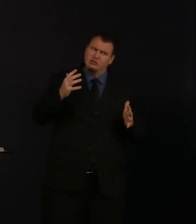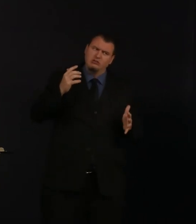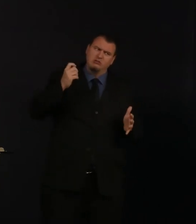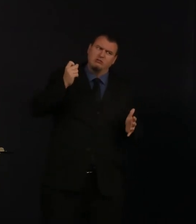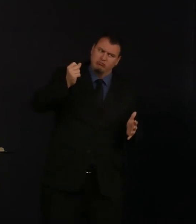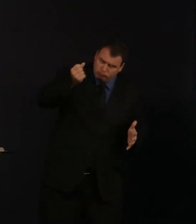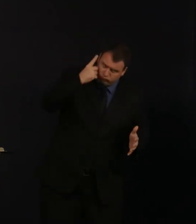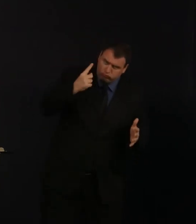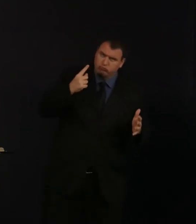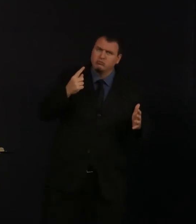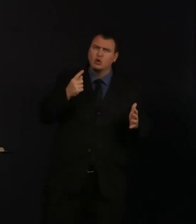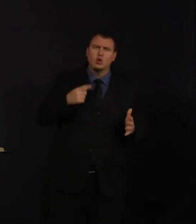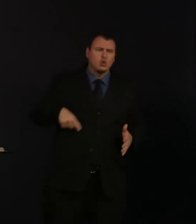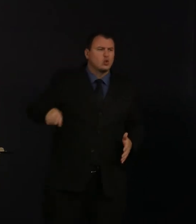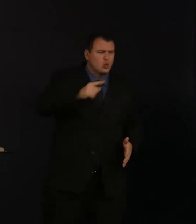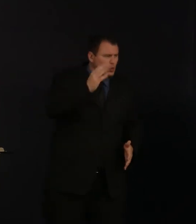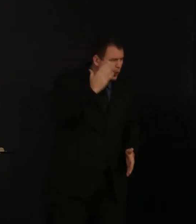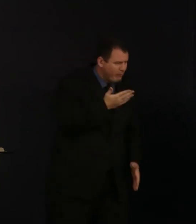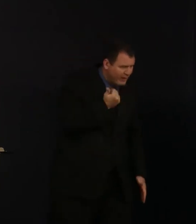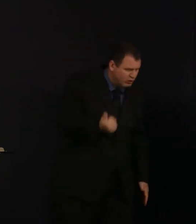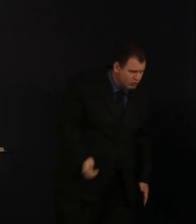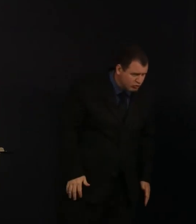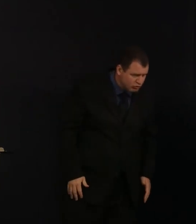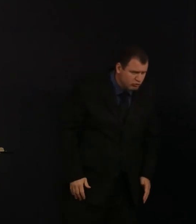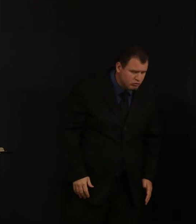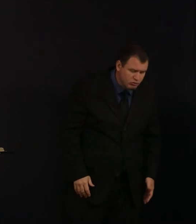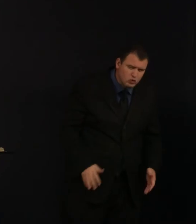saved. You've been taught, and you understand, you know better.